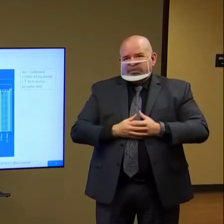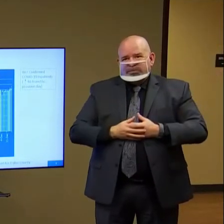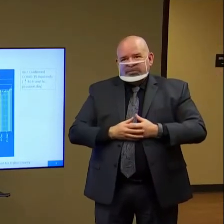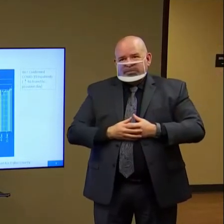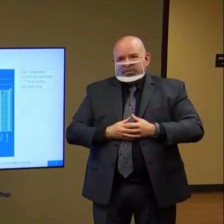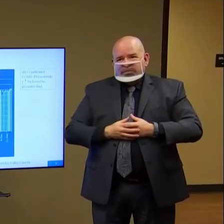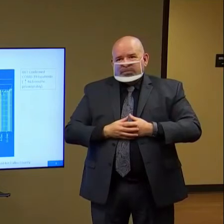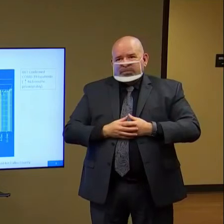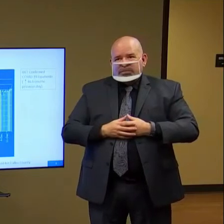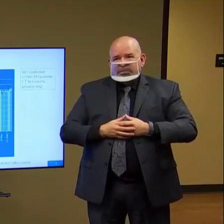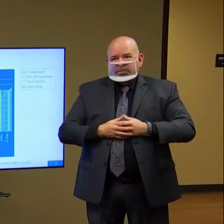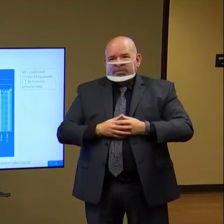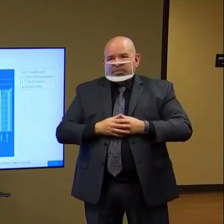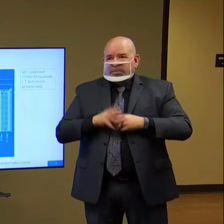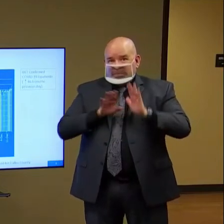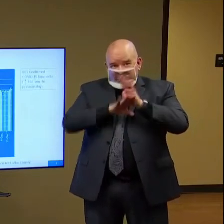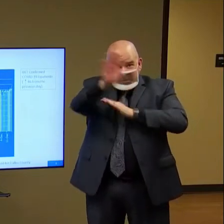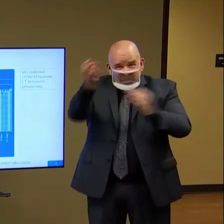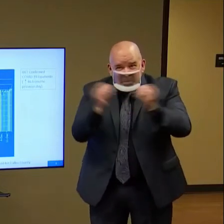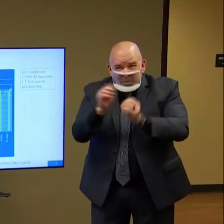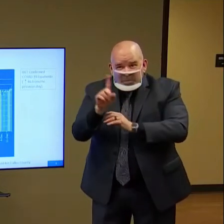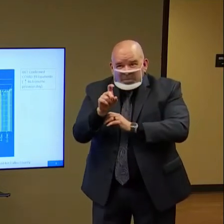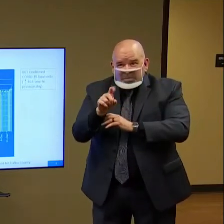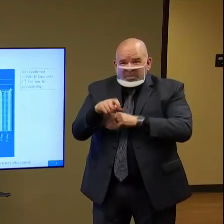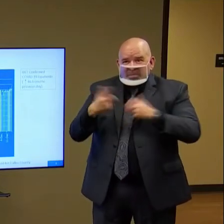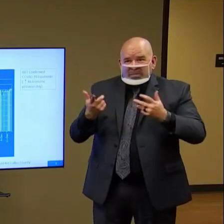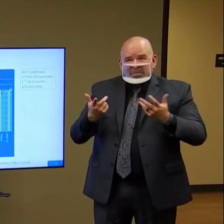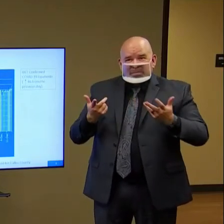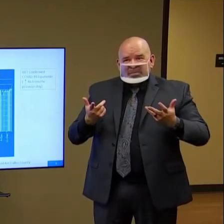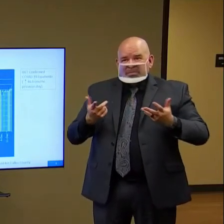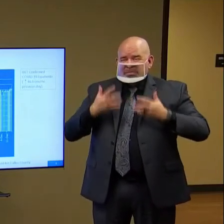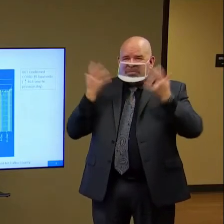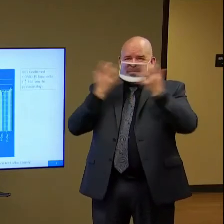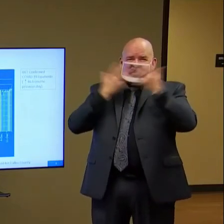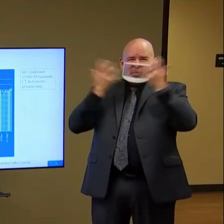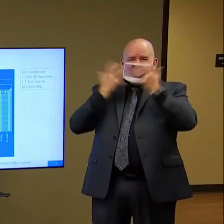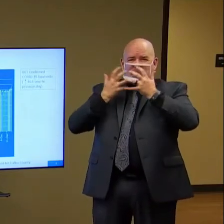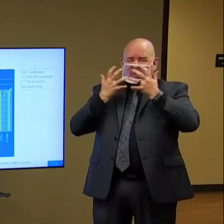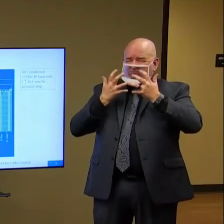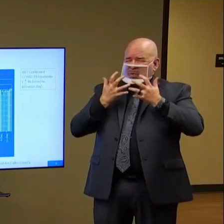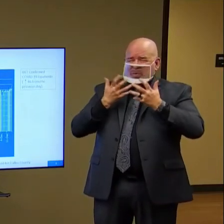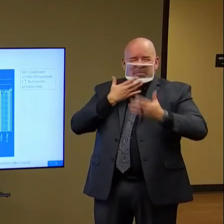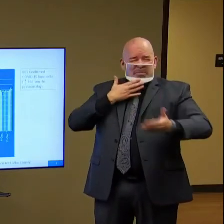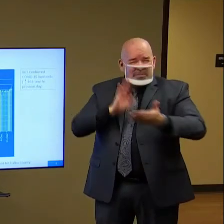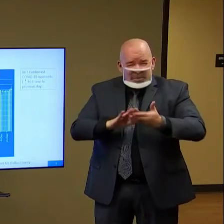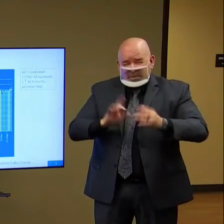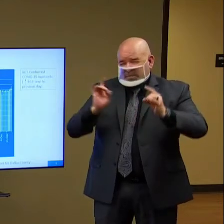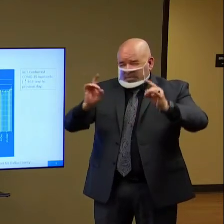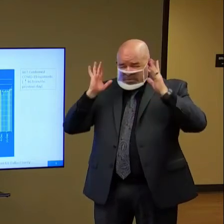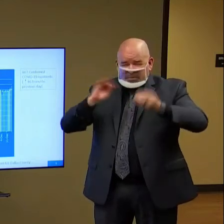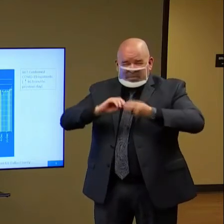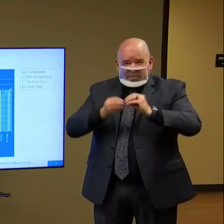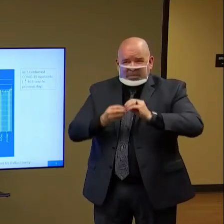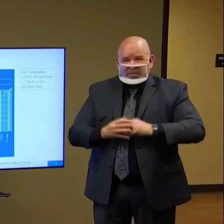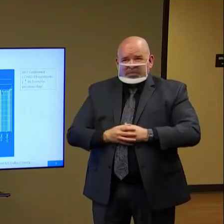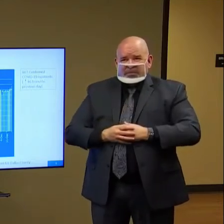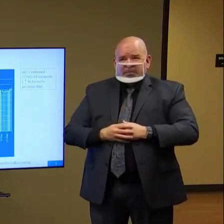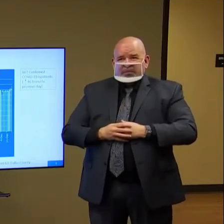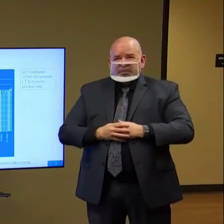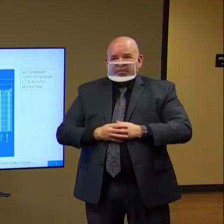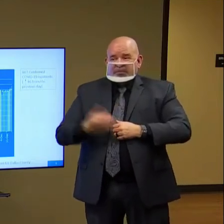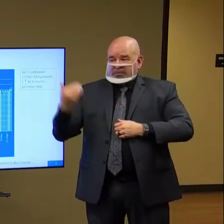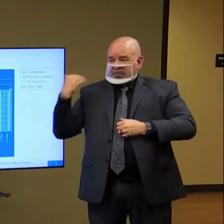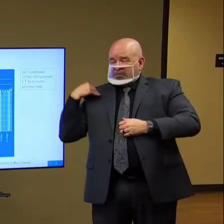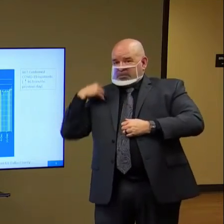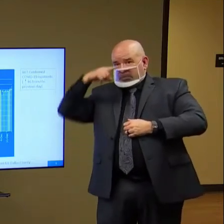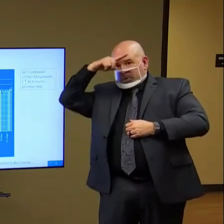these hospital numbers, the census numbers, are even higher than what we saw in July and midsummer. And now that's our starting point, and we're